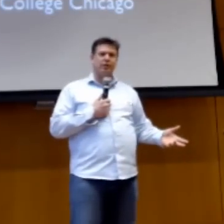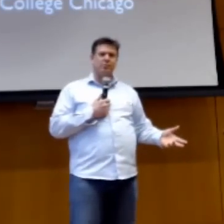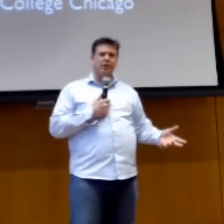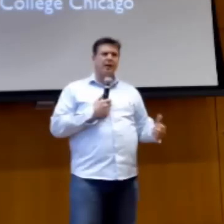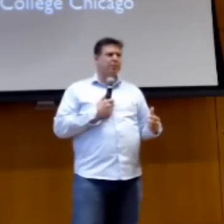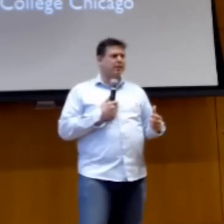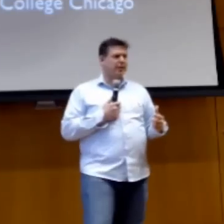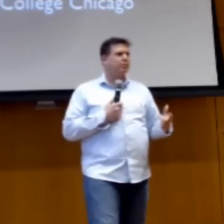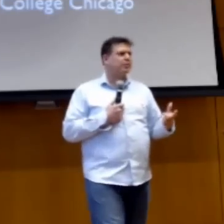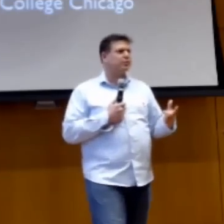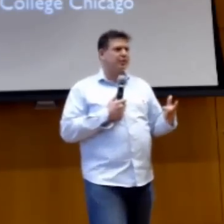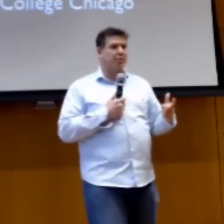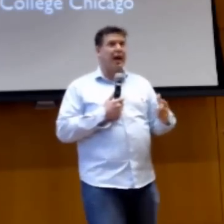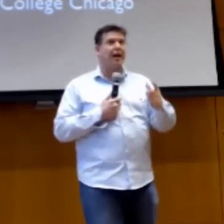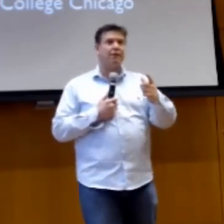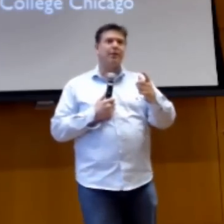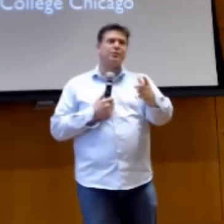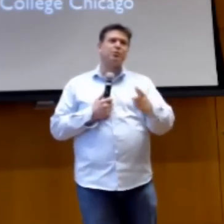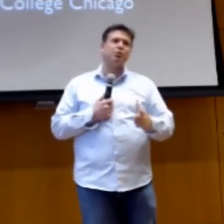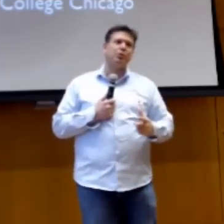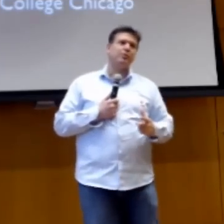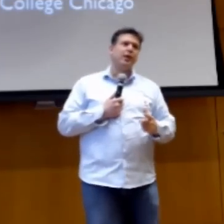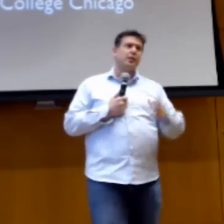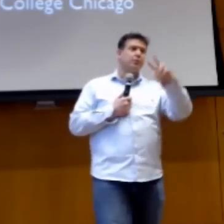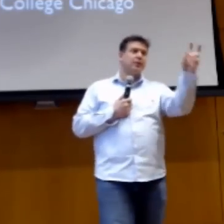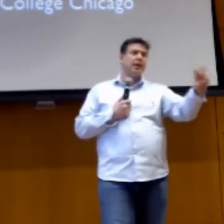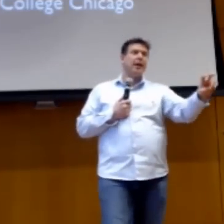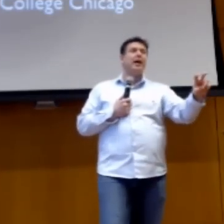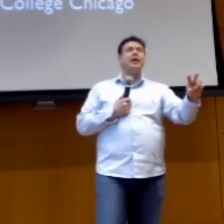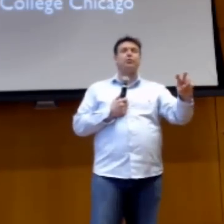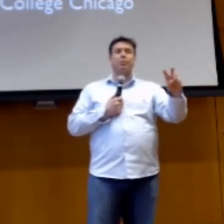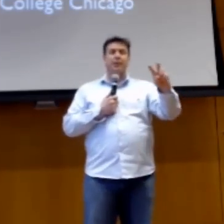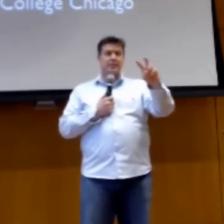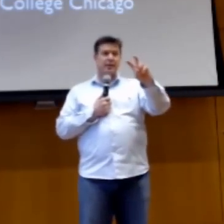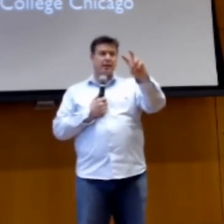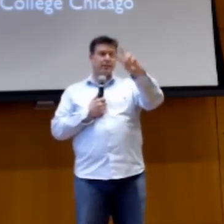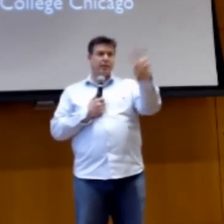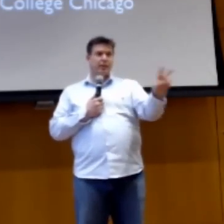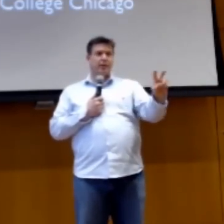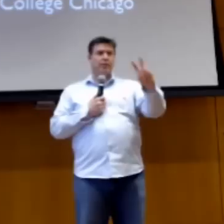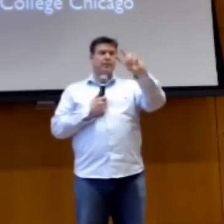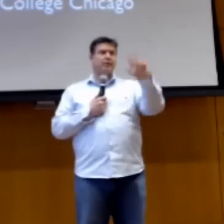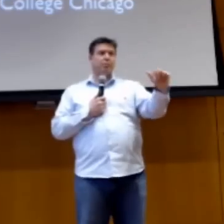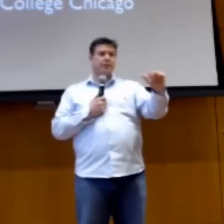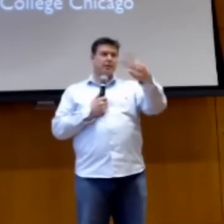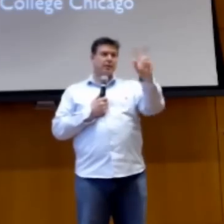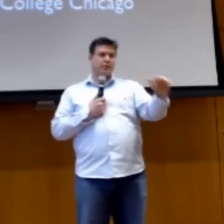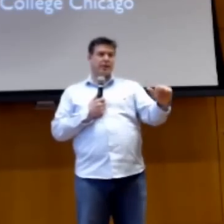finger stalling? Because that was interesting to me. And I found that it's true. Double Z, S from pizza. The sign for pizza looks